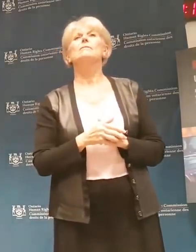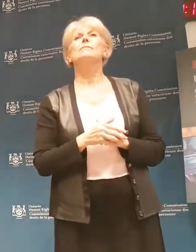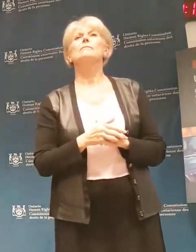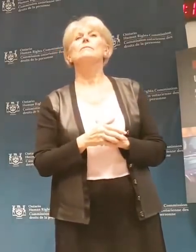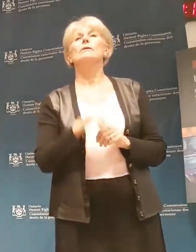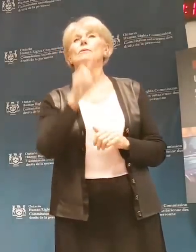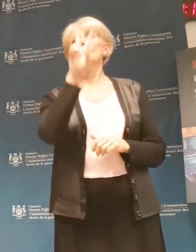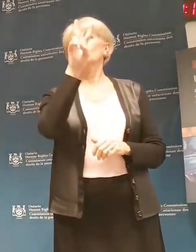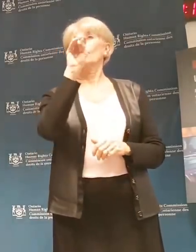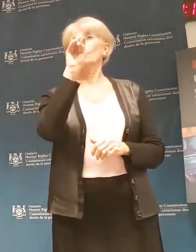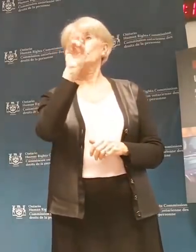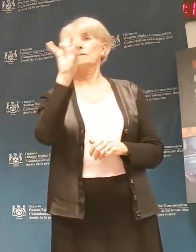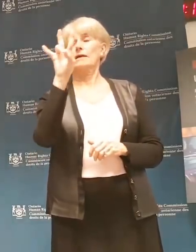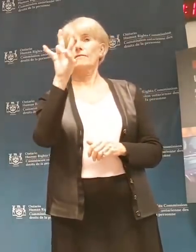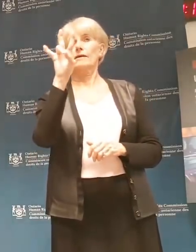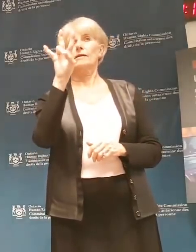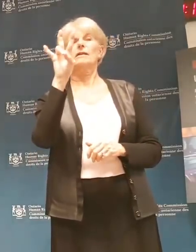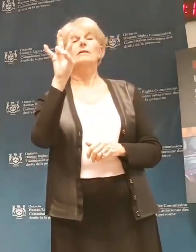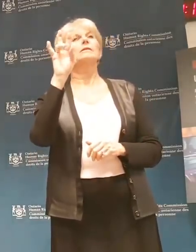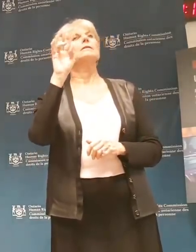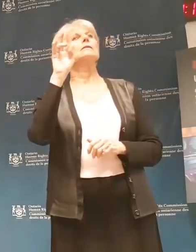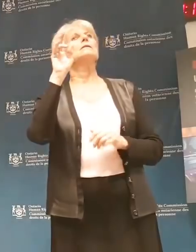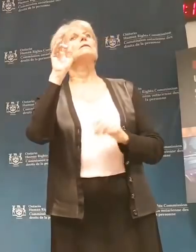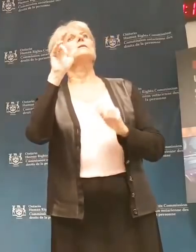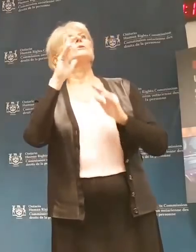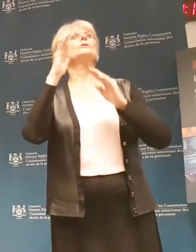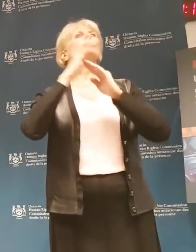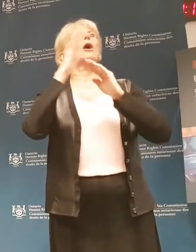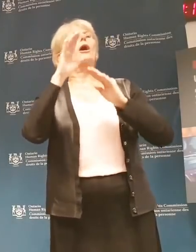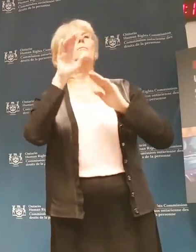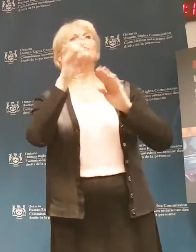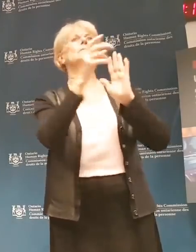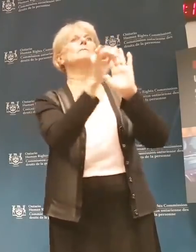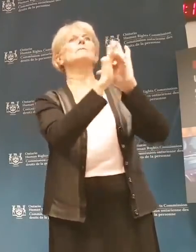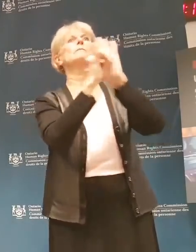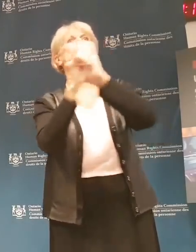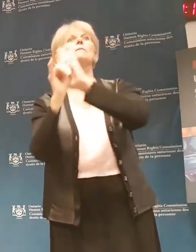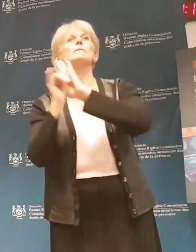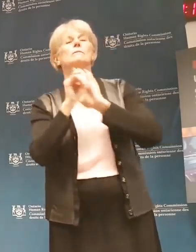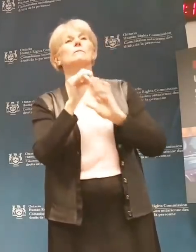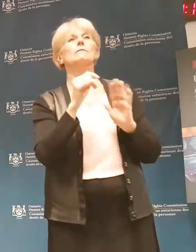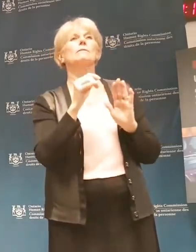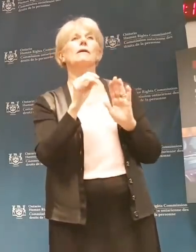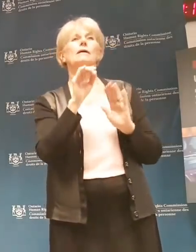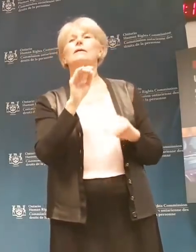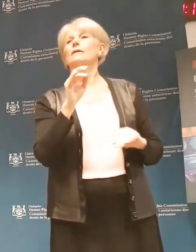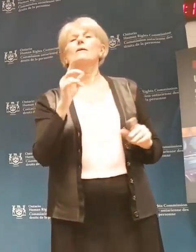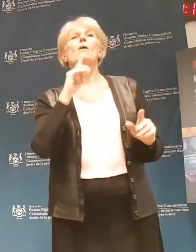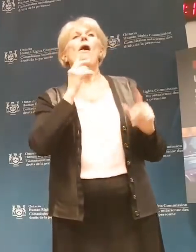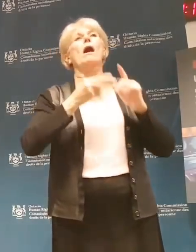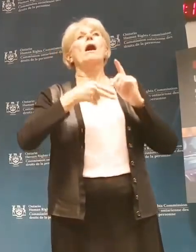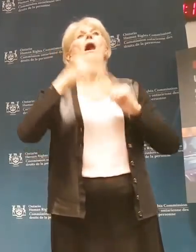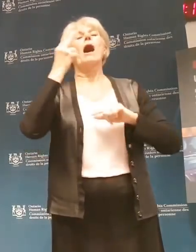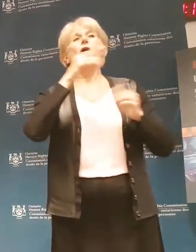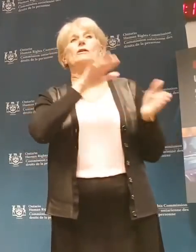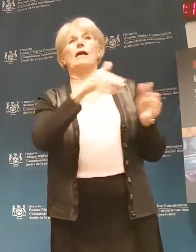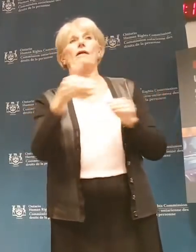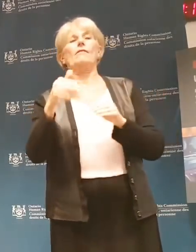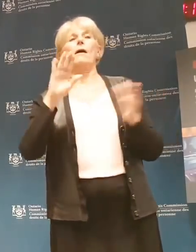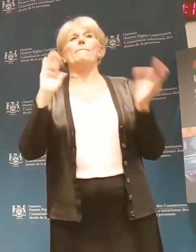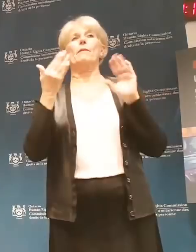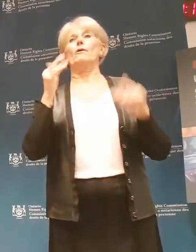in 2007, at the height of carding, that we had a higher homicide rate than